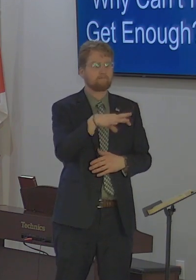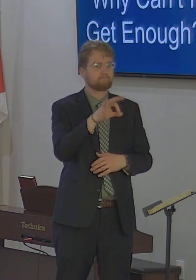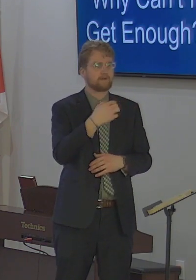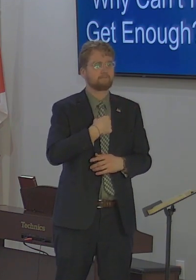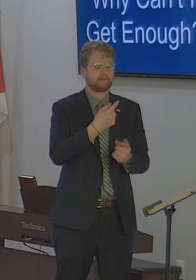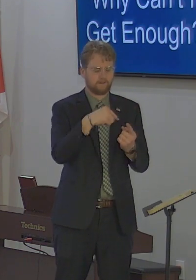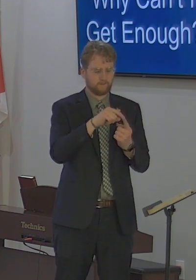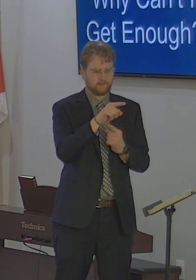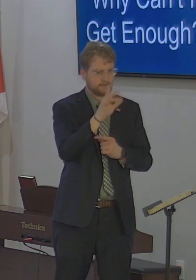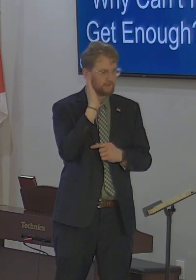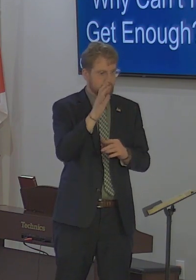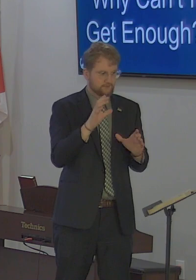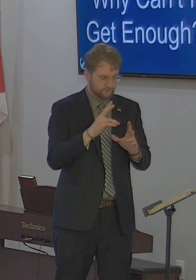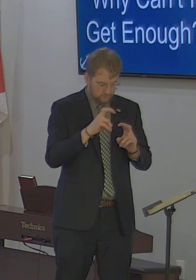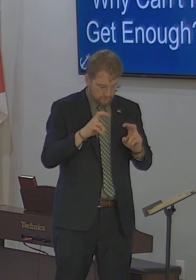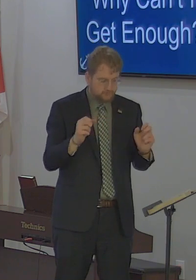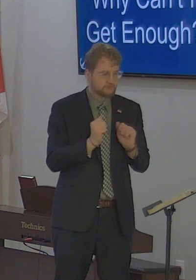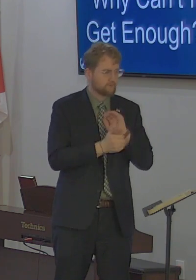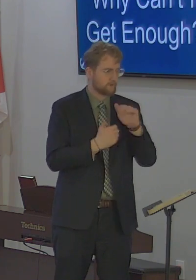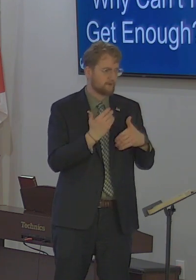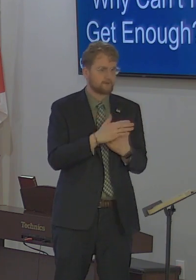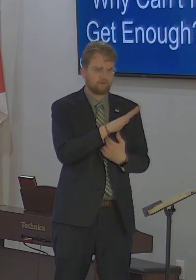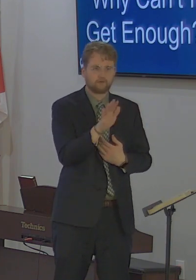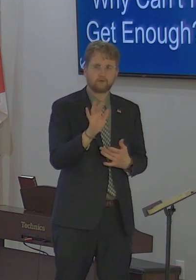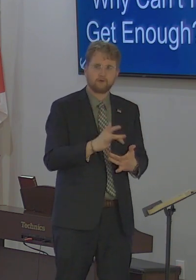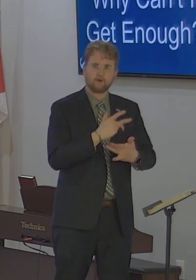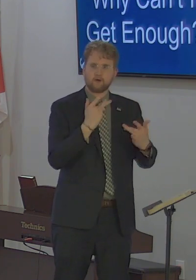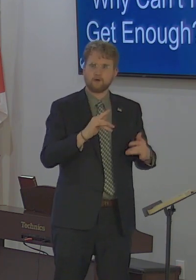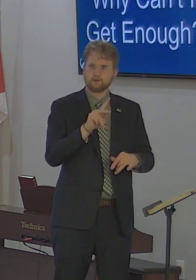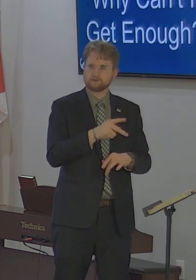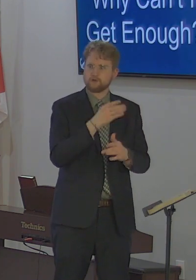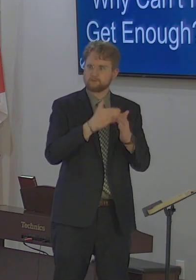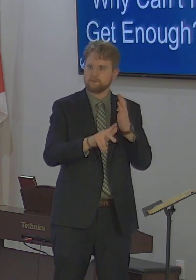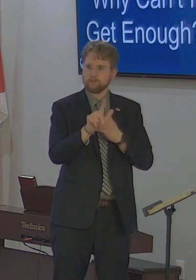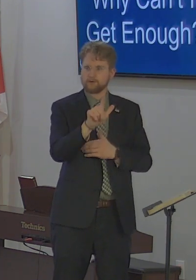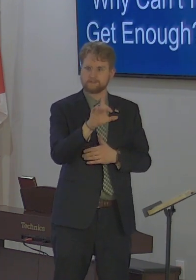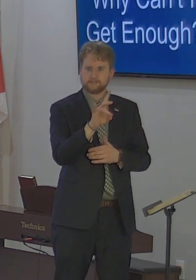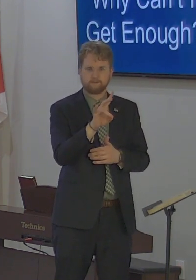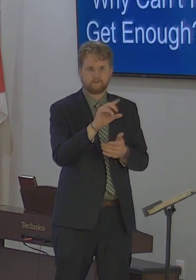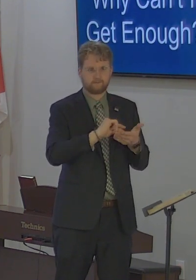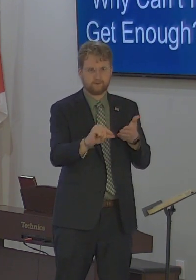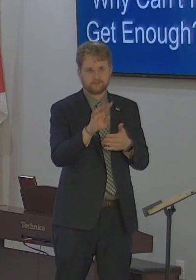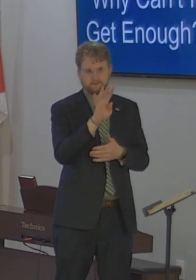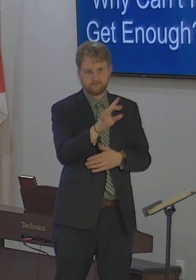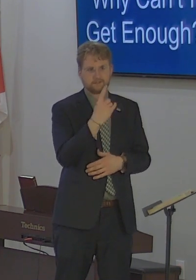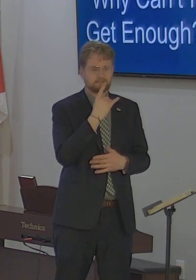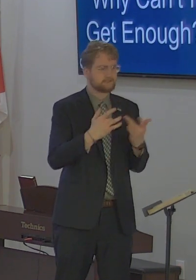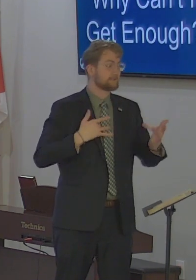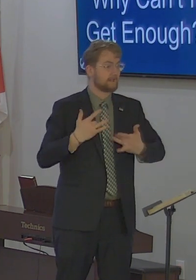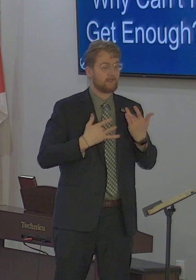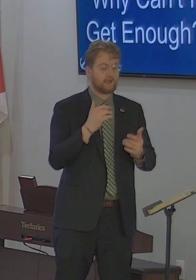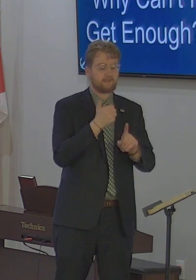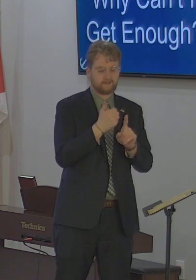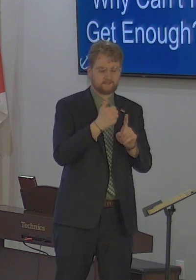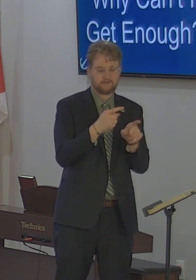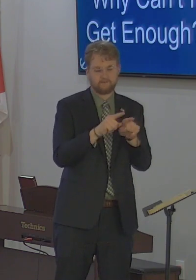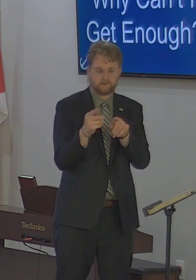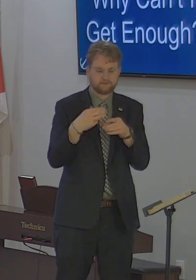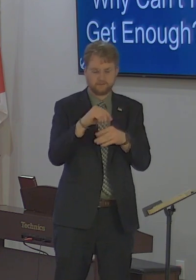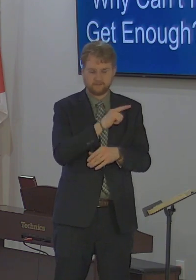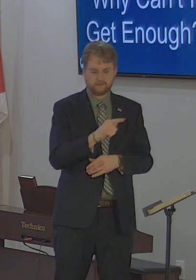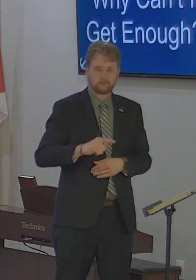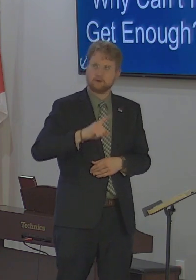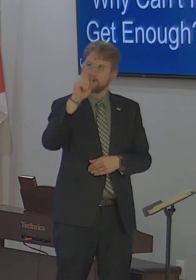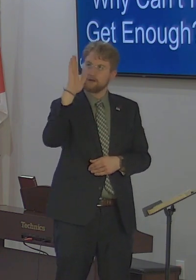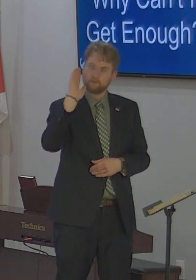search for me with all your heart." Psalm 37:4 says, "Delight thyself also in the Lord, and he shall give thee the desires of